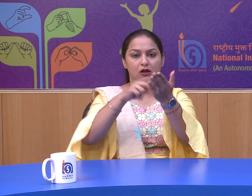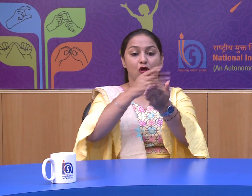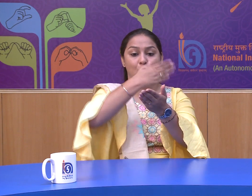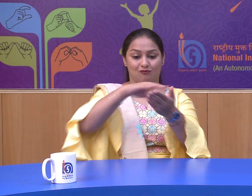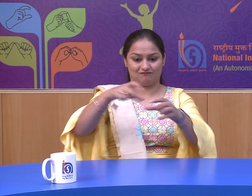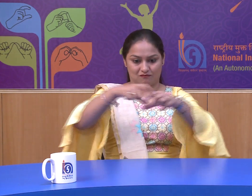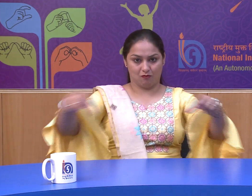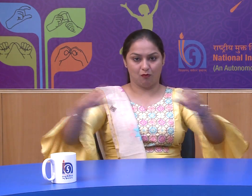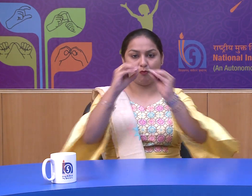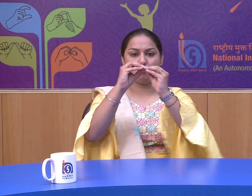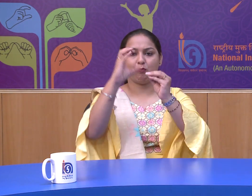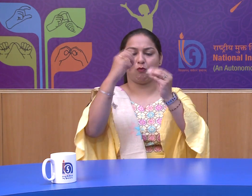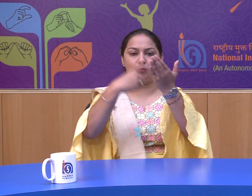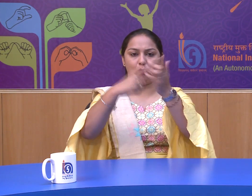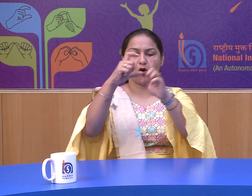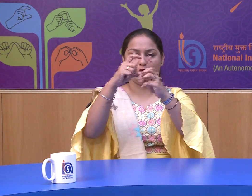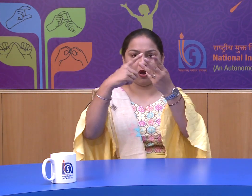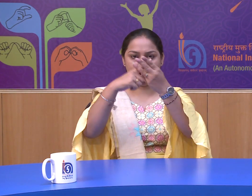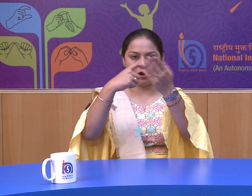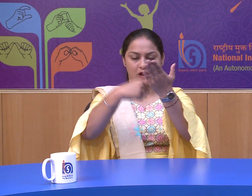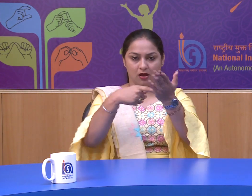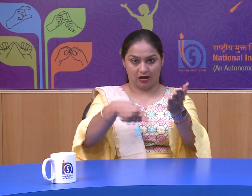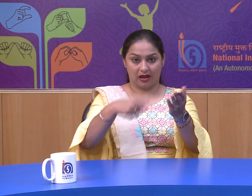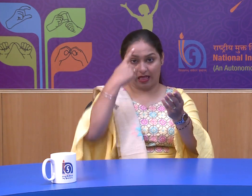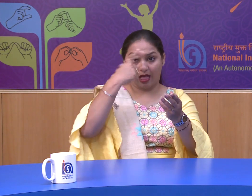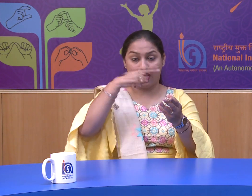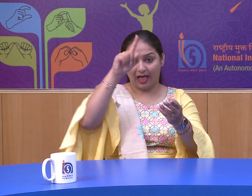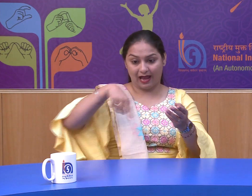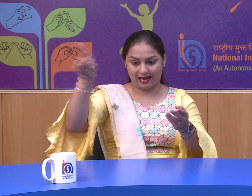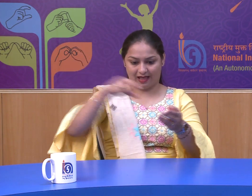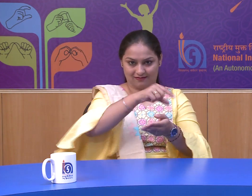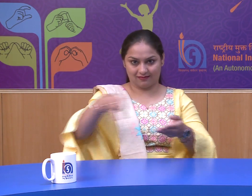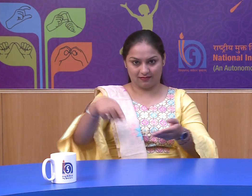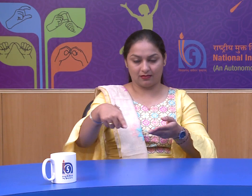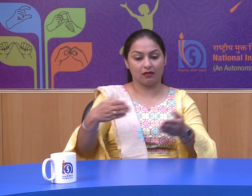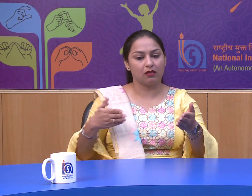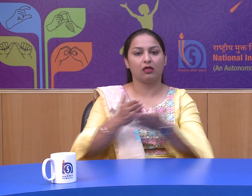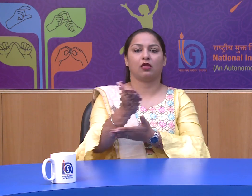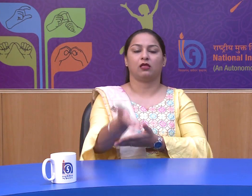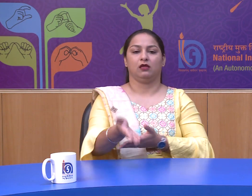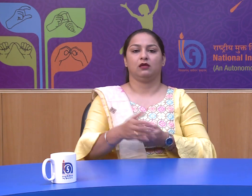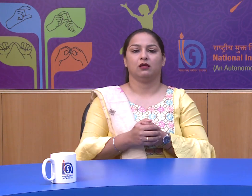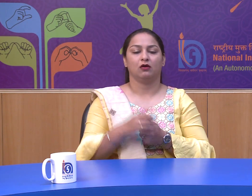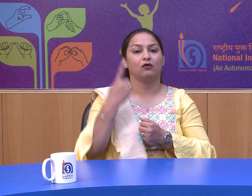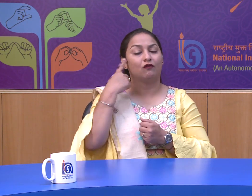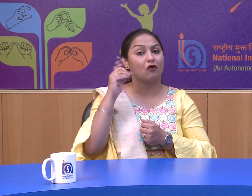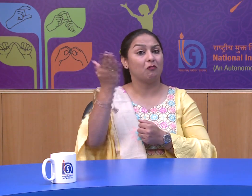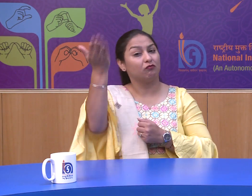In later times, the same route has been used by the Greek